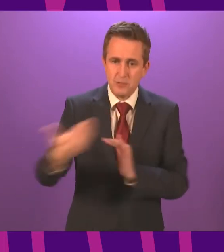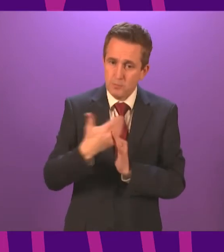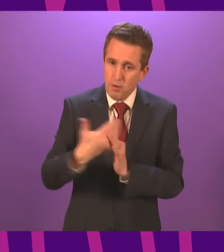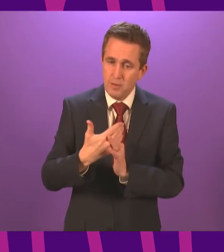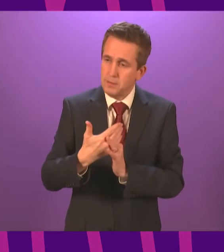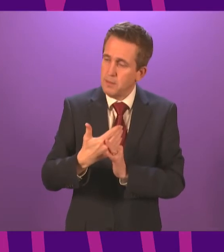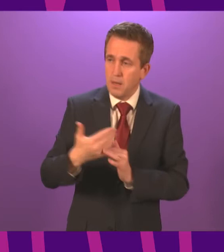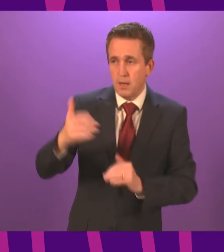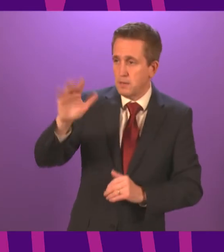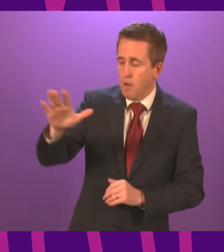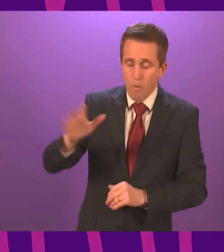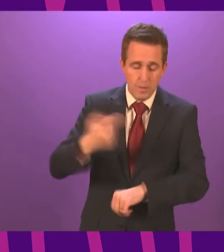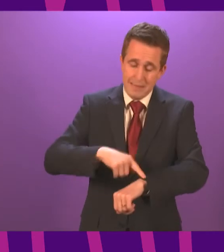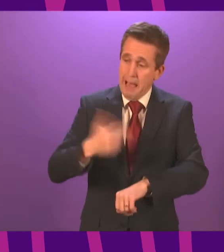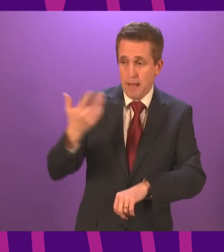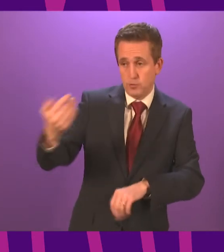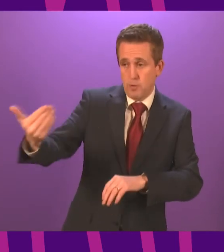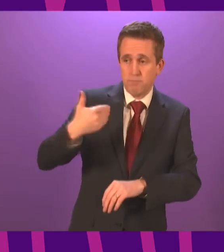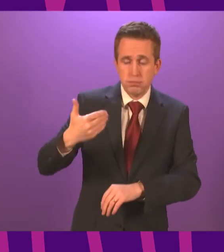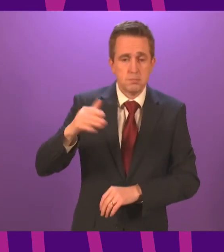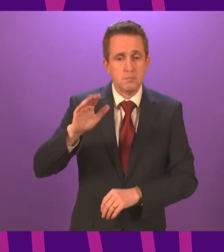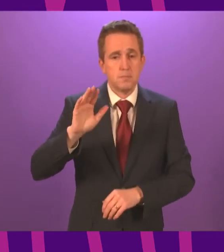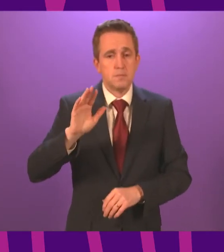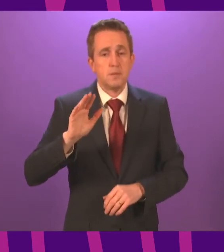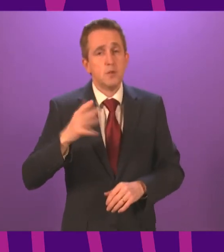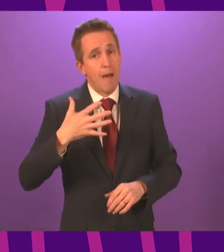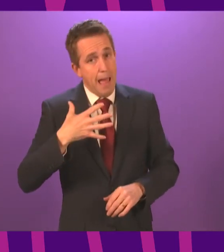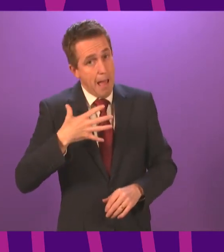I've hardly got any time in this. Secondly, I want to object in